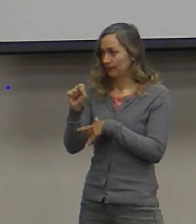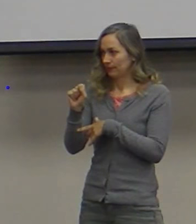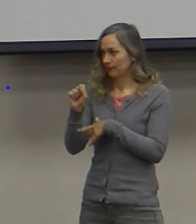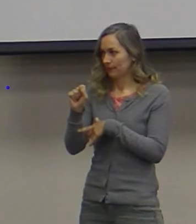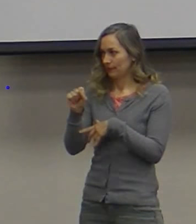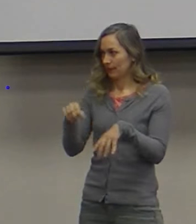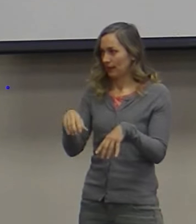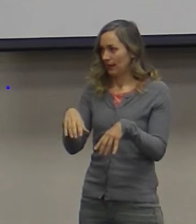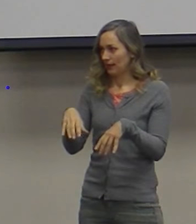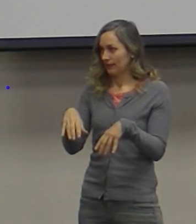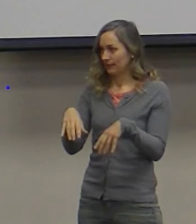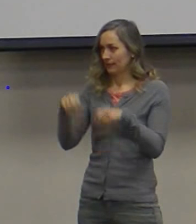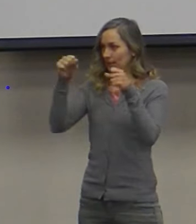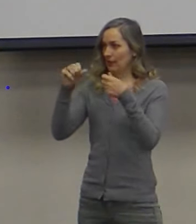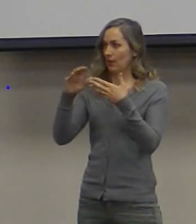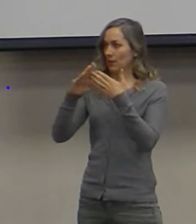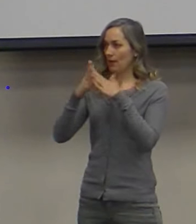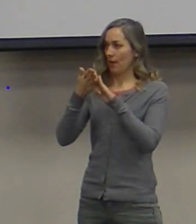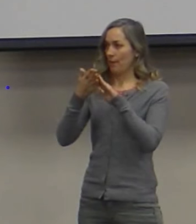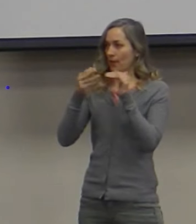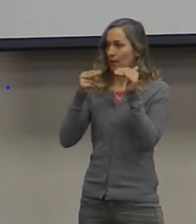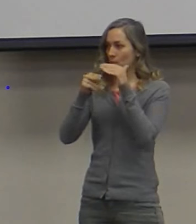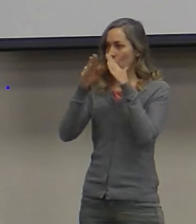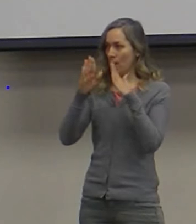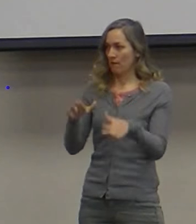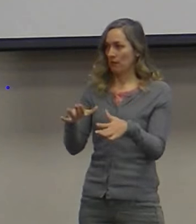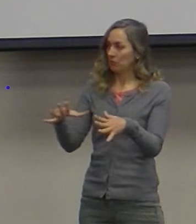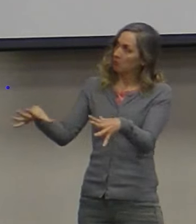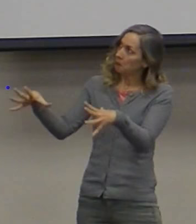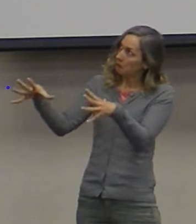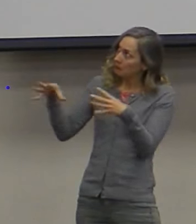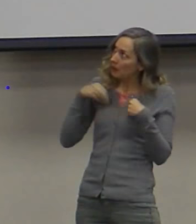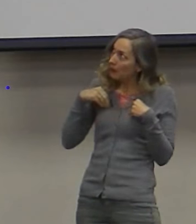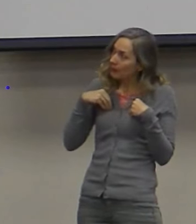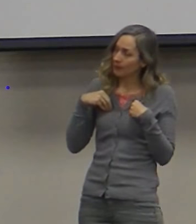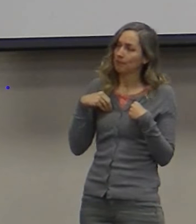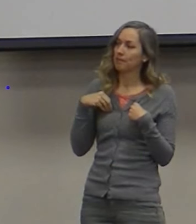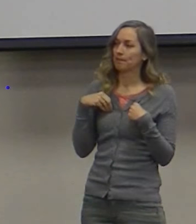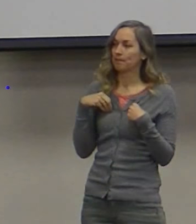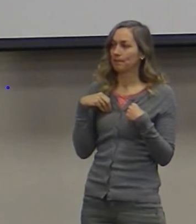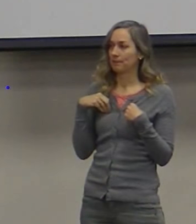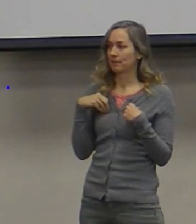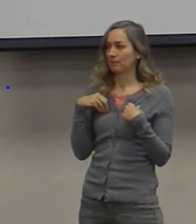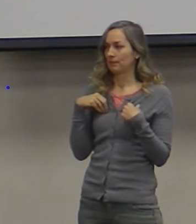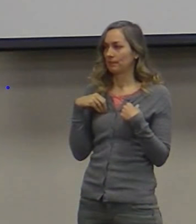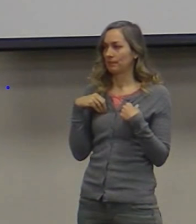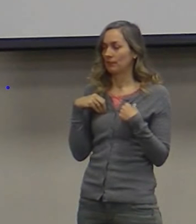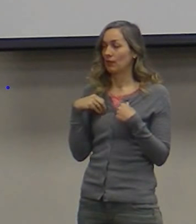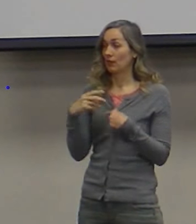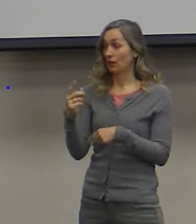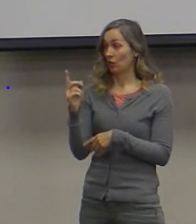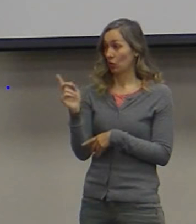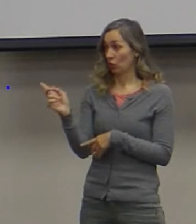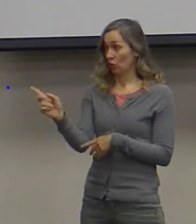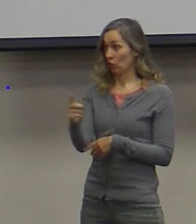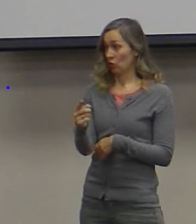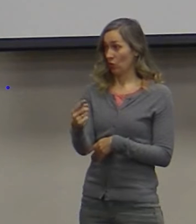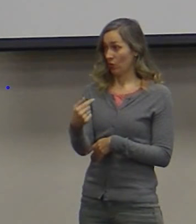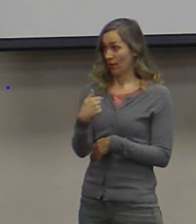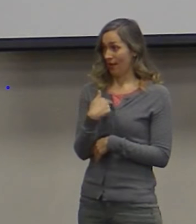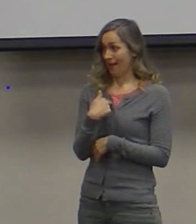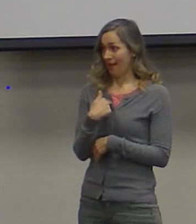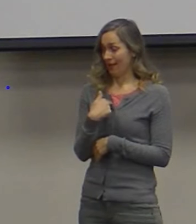called him to be, what God had declared him to be now. See, you and I, we used to be one